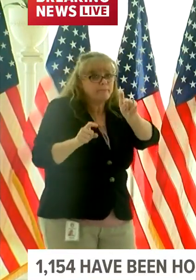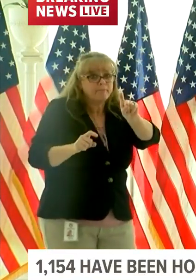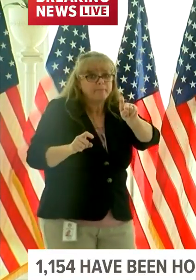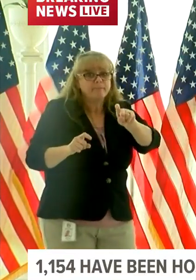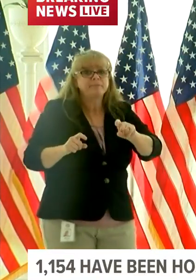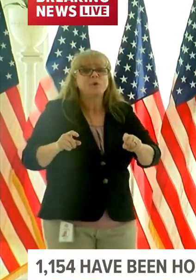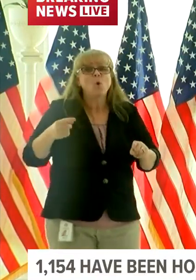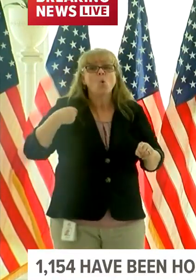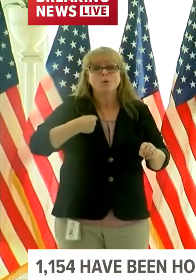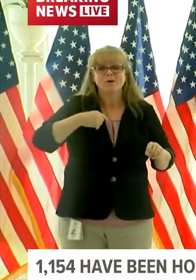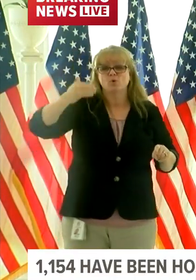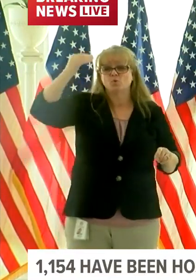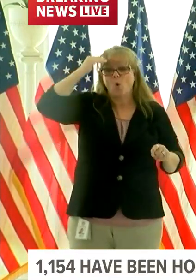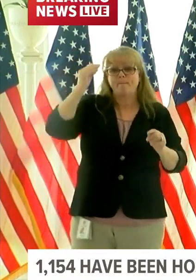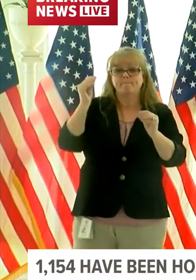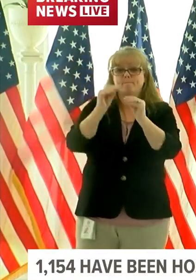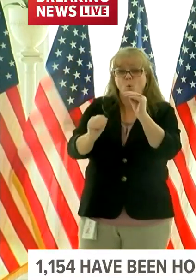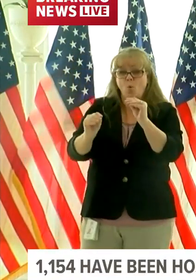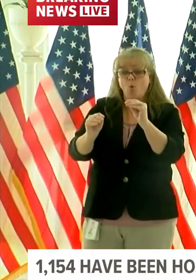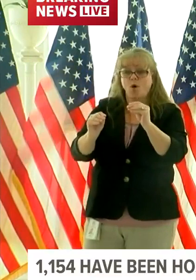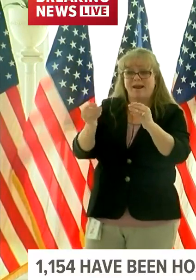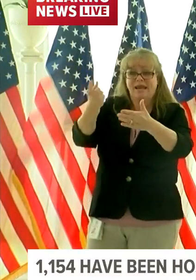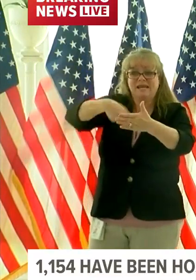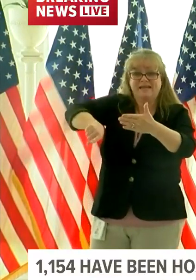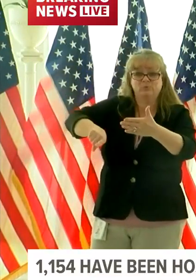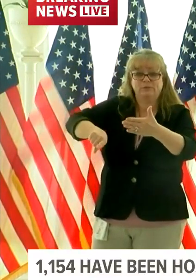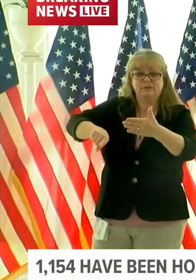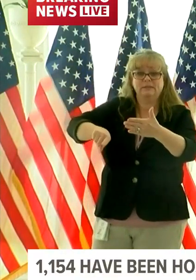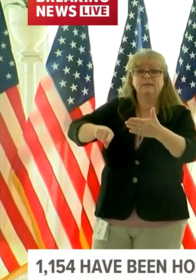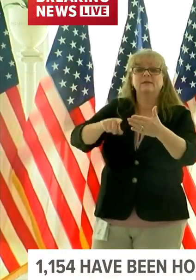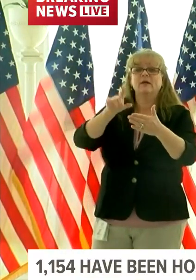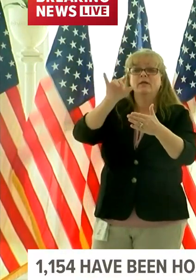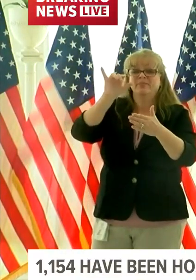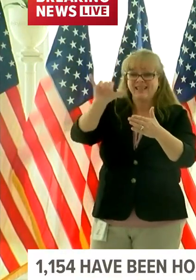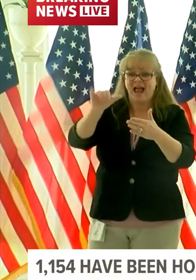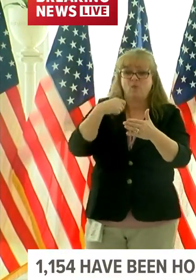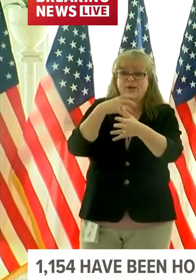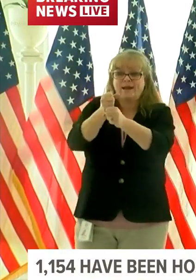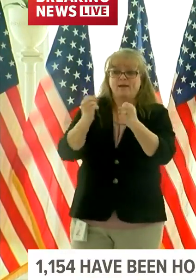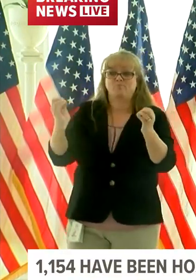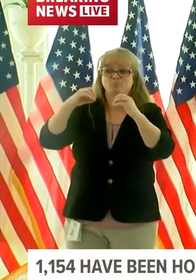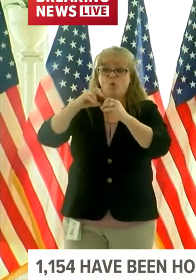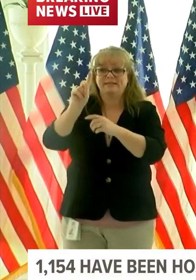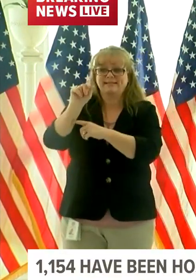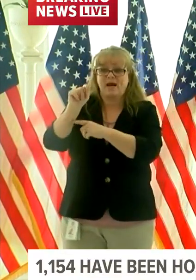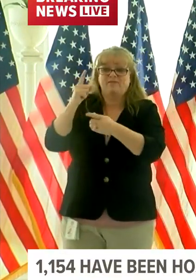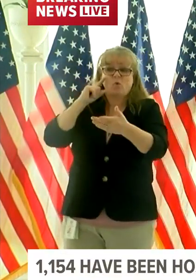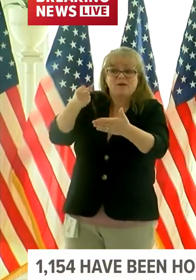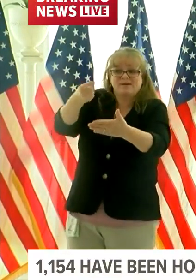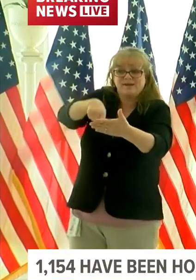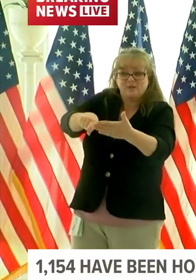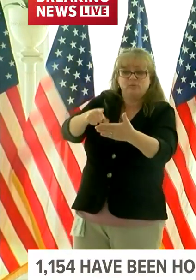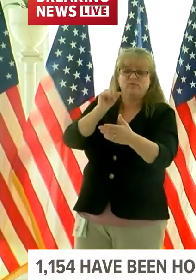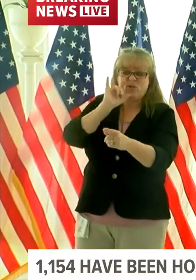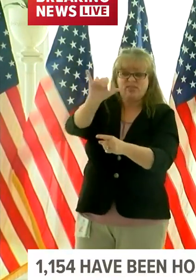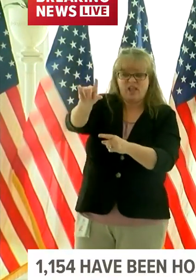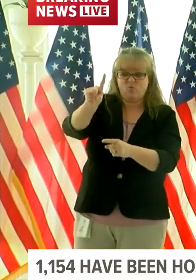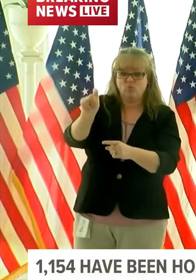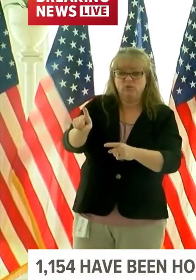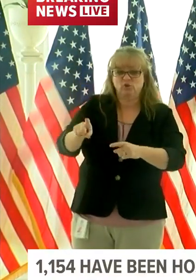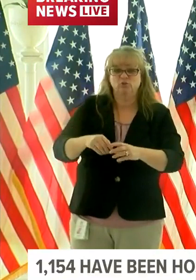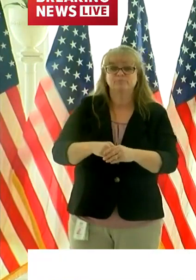impact of that will roll on. And the more Coloradans are staying at home, the sooner this can end and the more lives can be